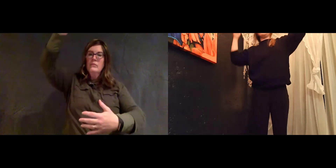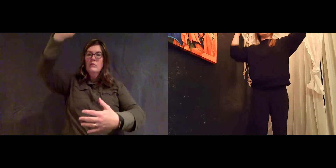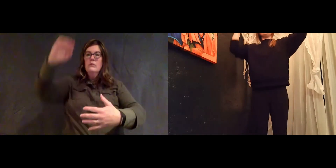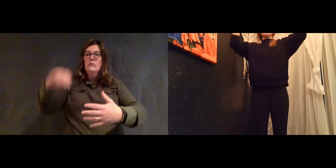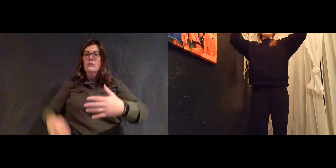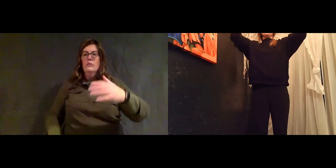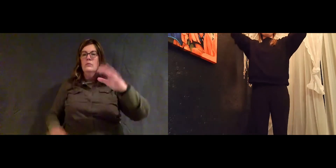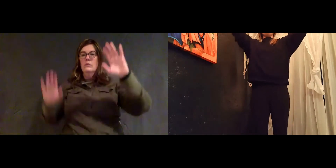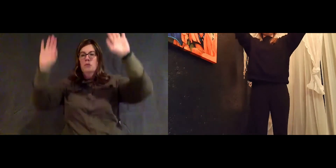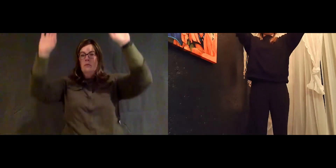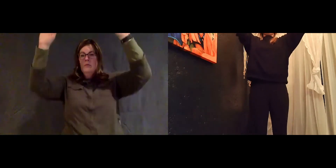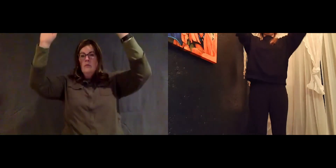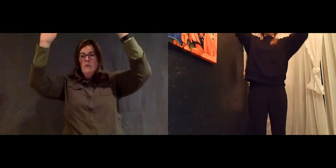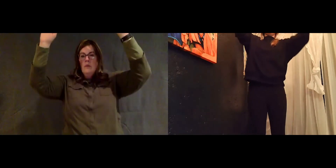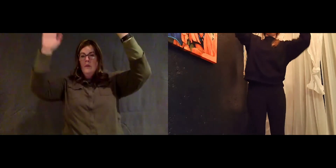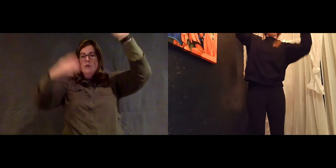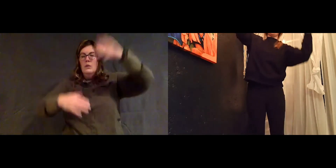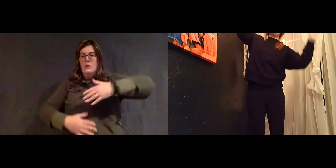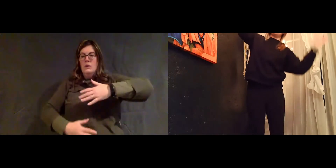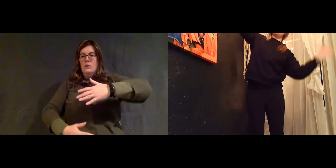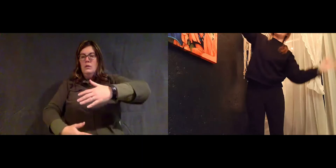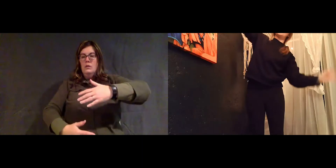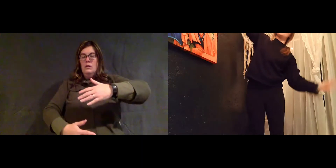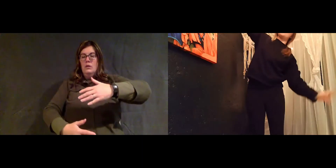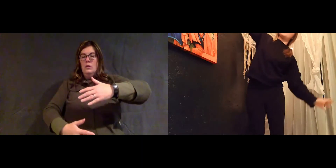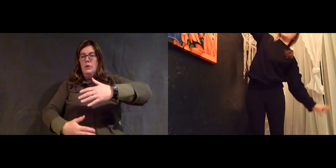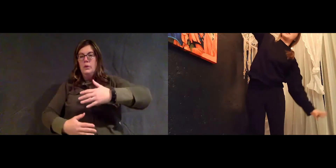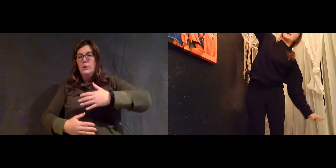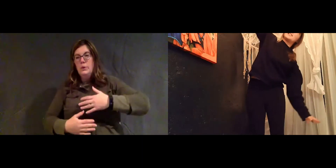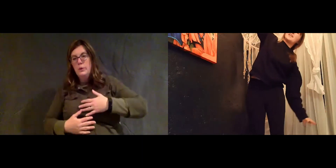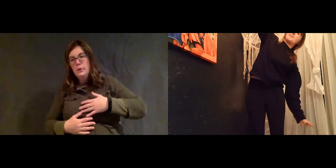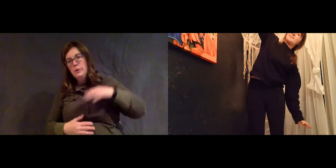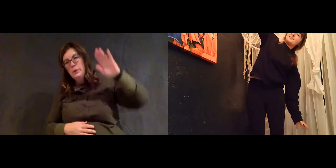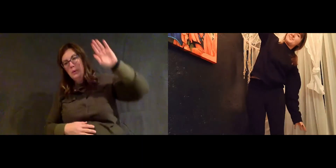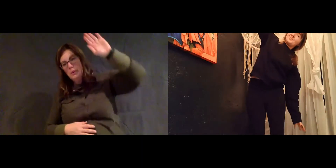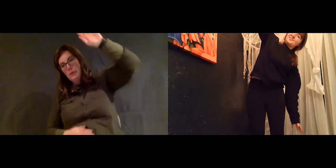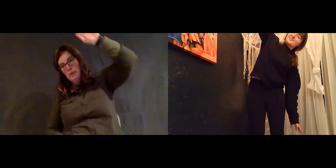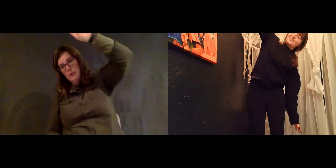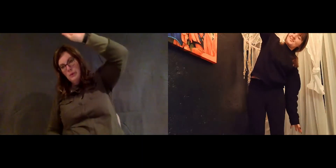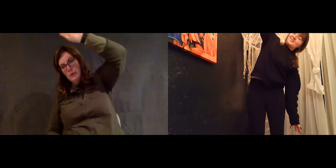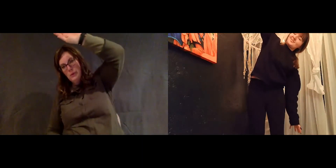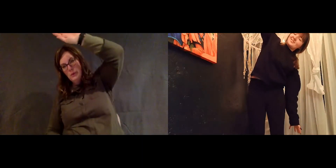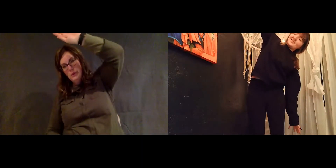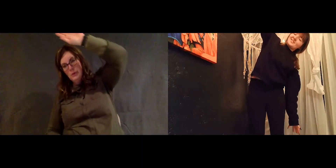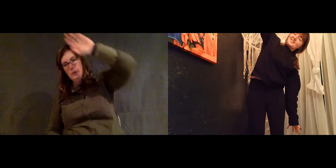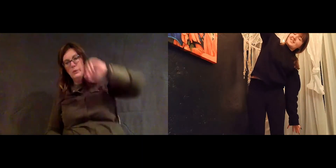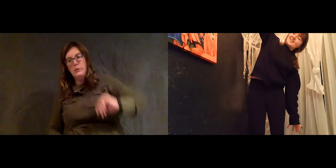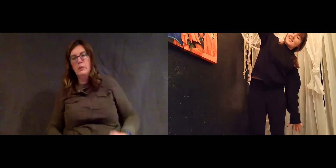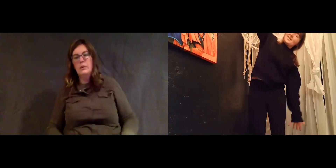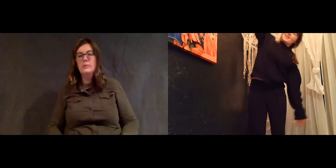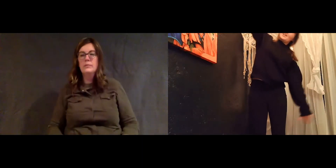Inhale brings you back up. Exhale brings you over one last time.